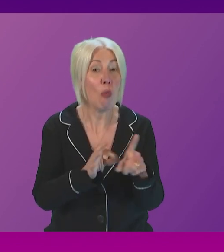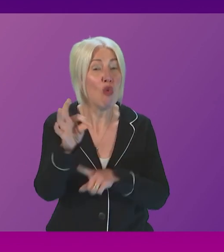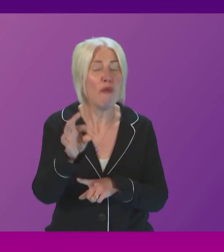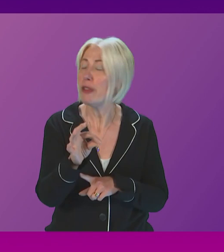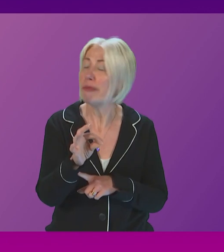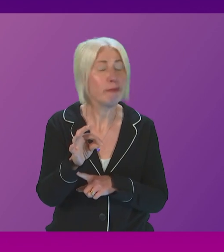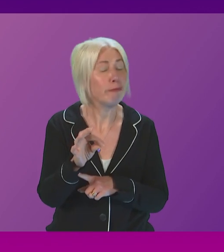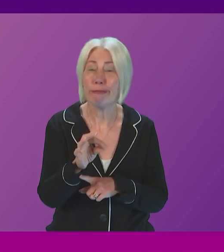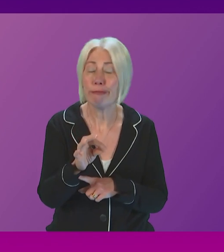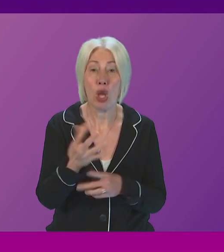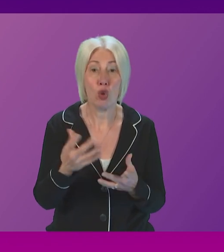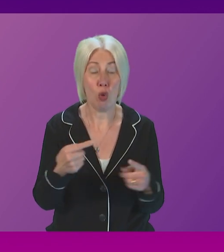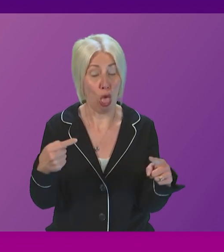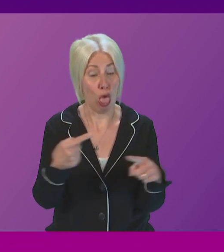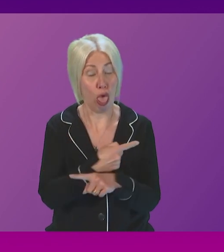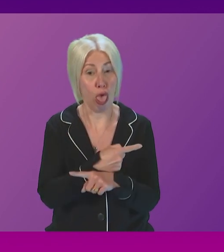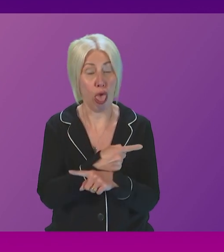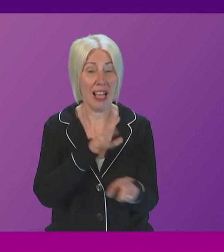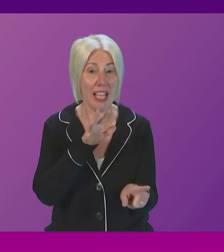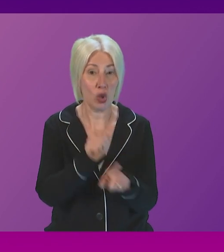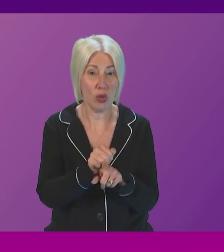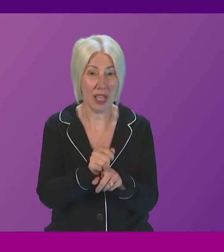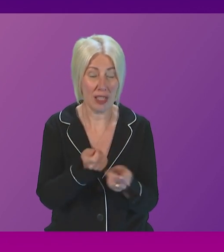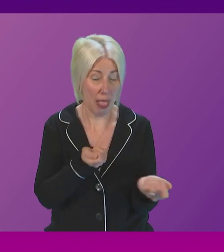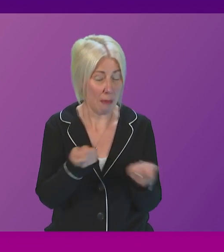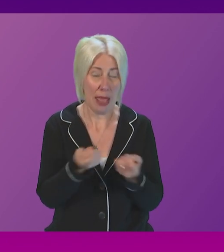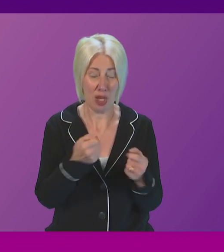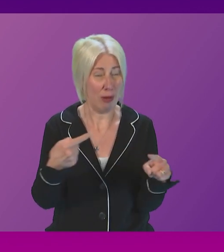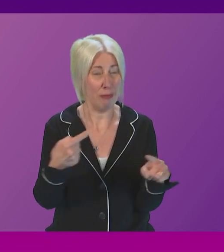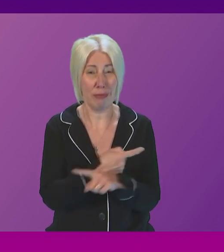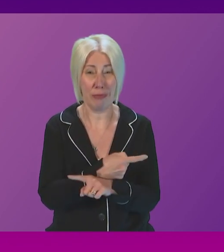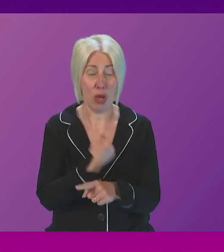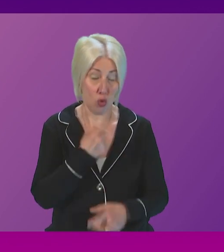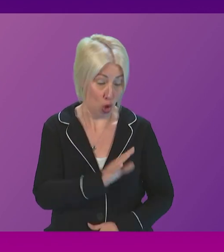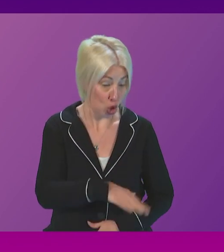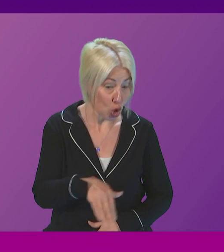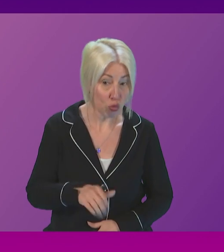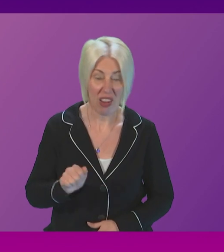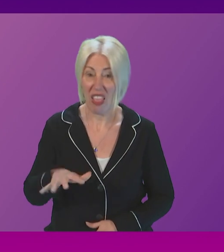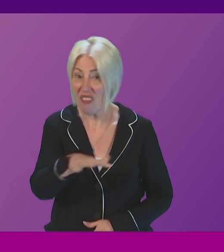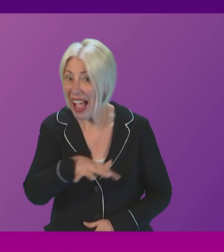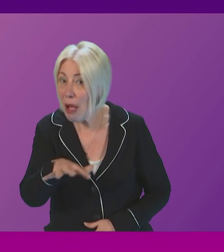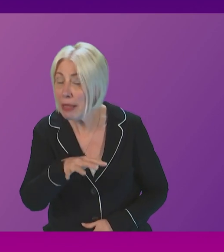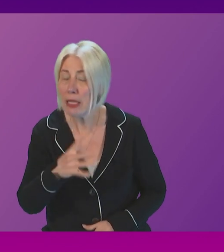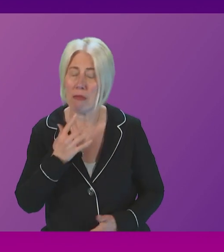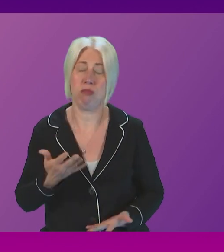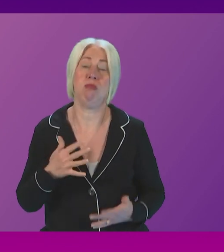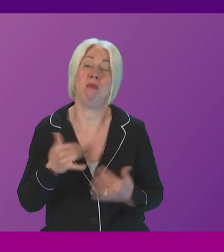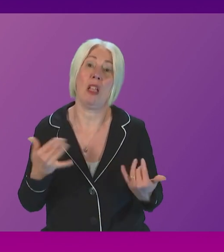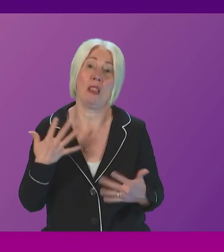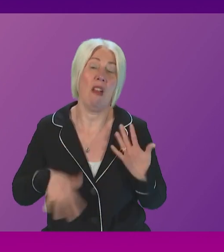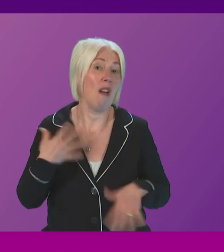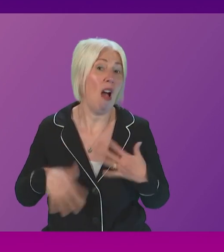So this misdiagnosis and mismanagement has caused both the children and their families unnecessary suffering.